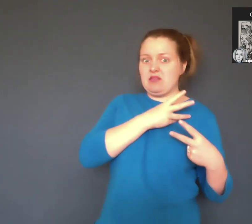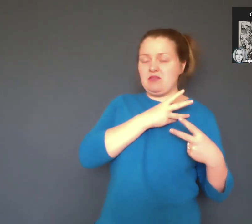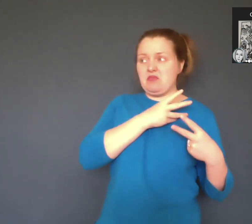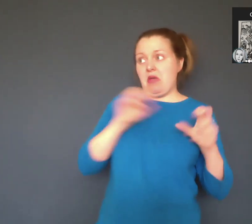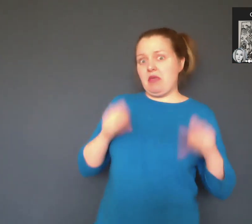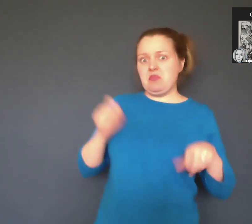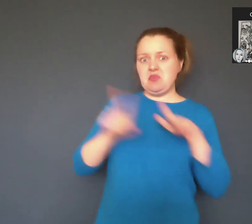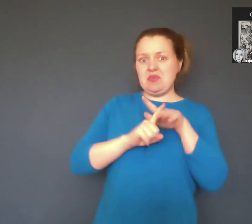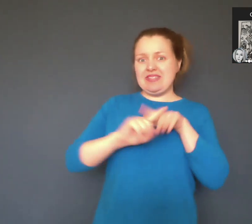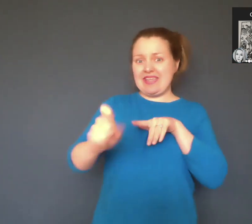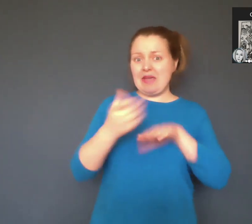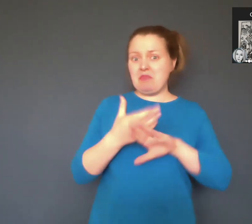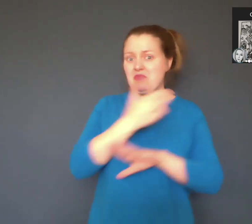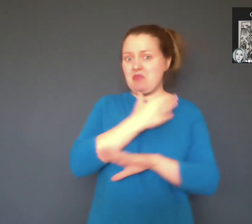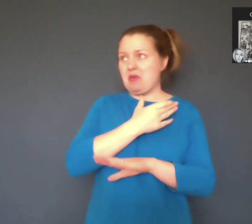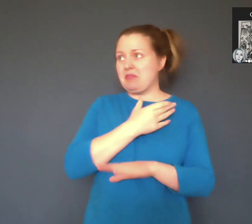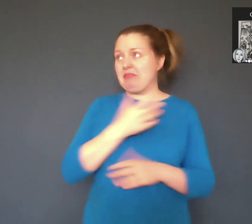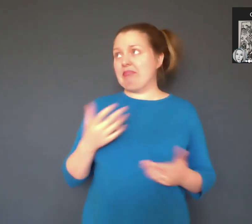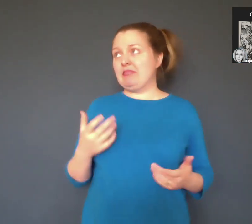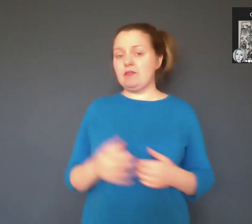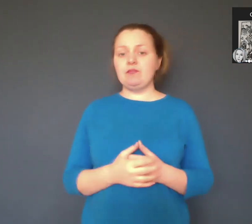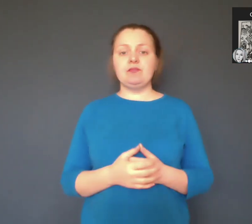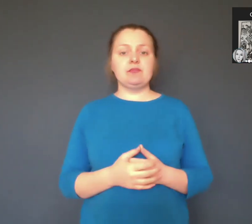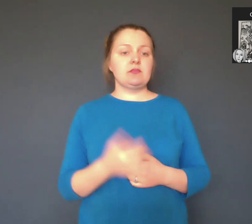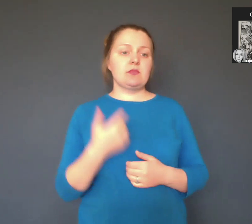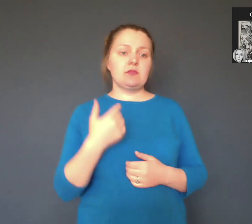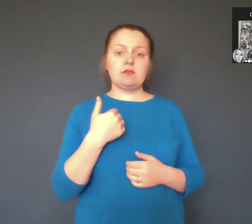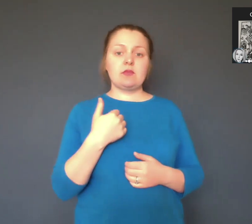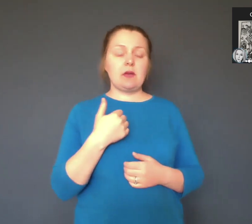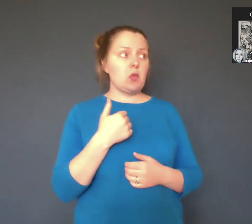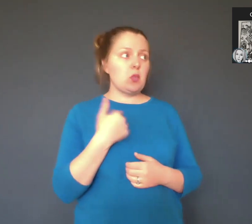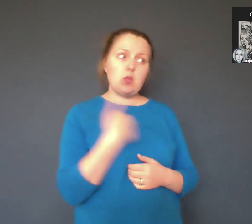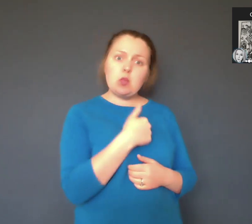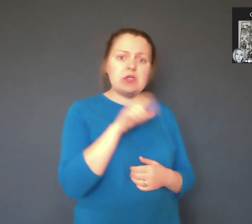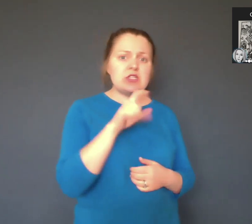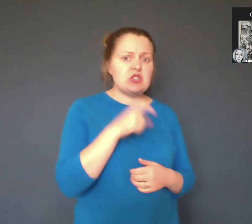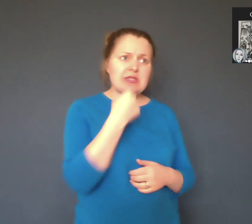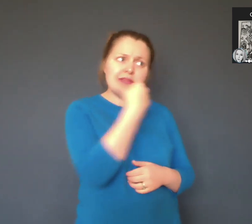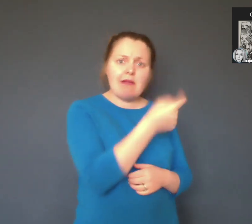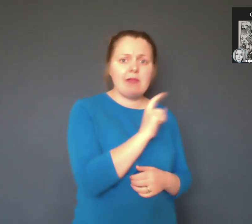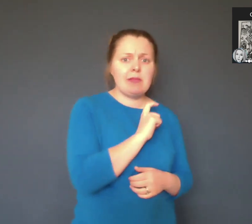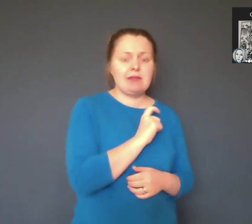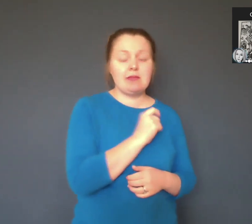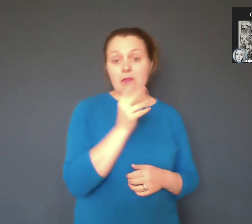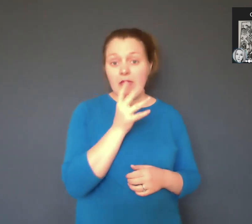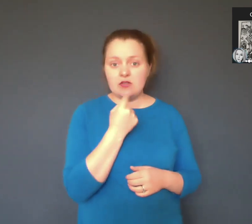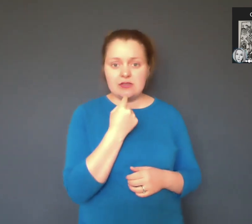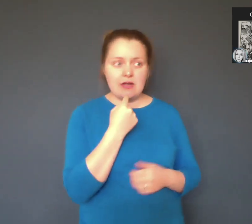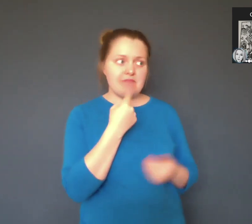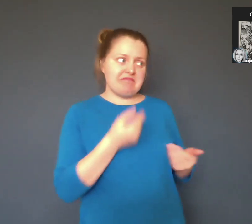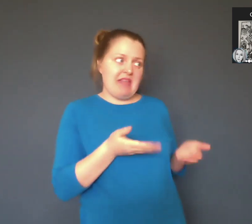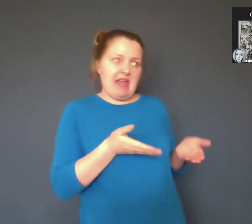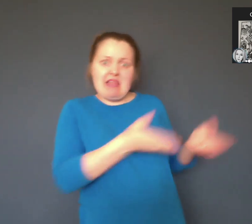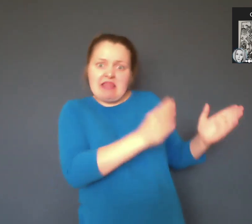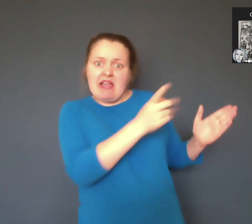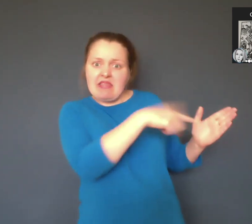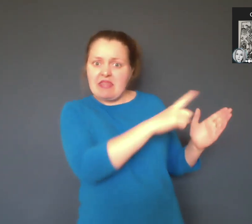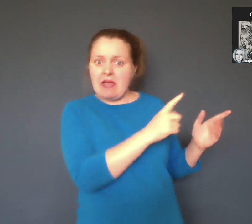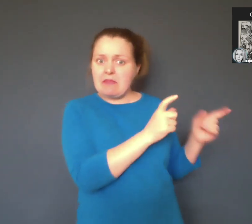said, "and let them deal with it." "And what do we tell them?" his father said, raising his voice. "That we think there's a